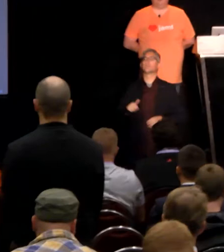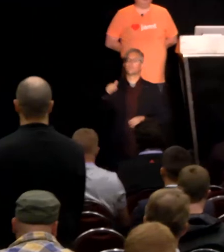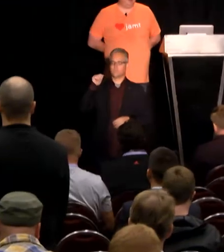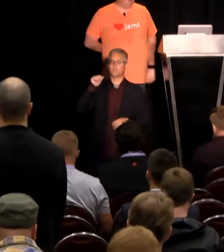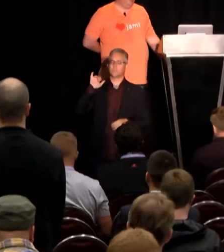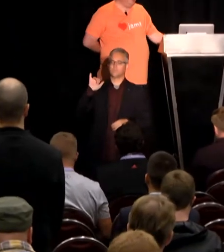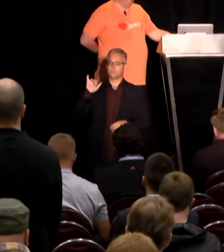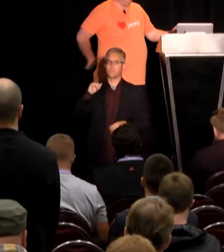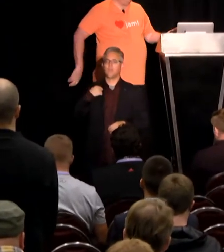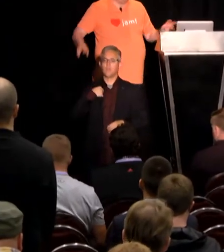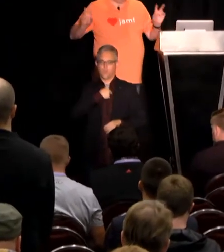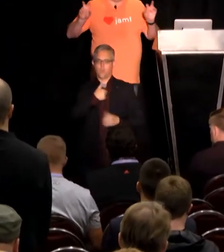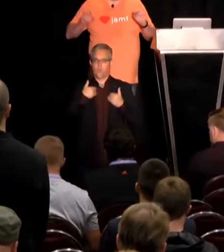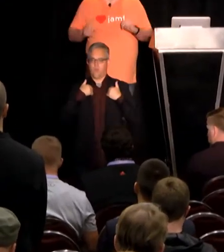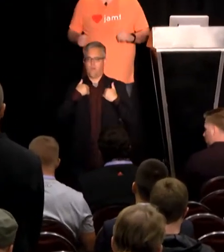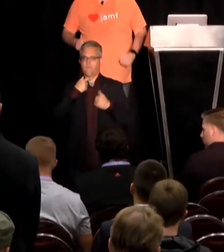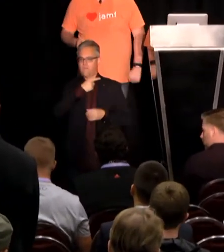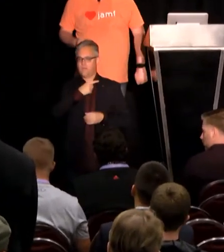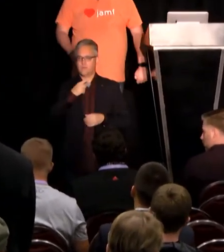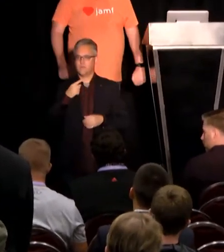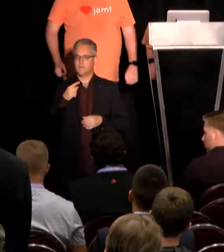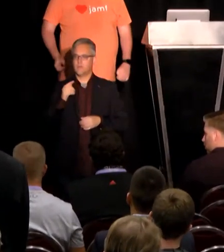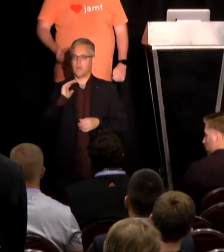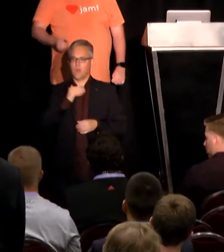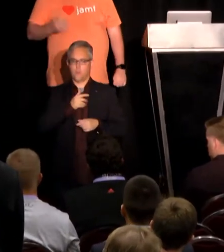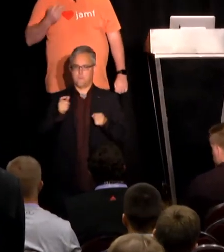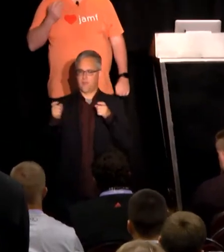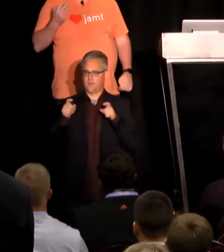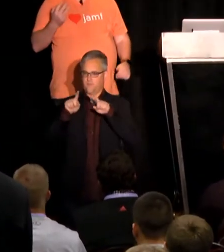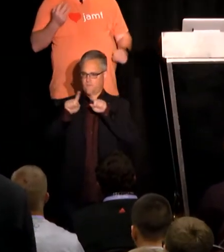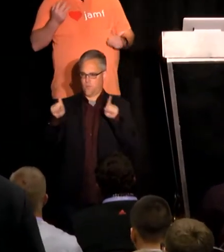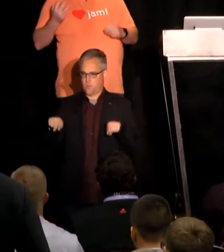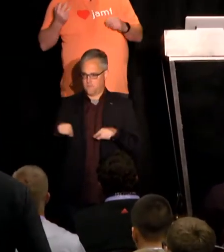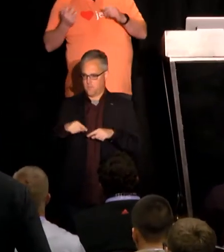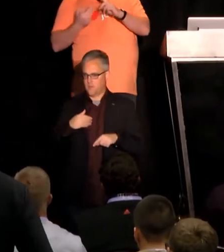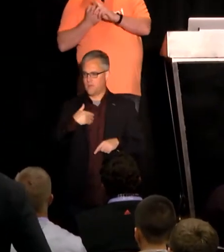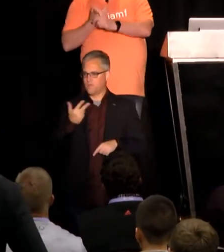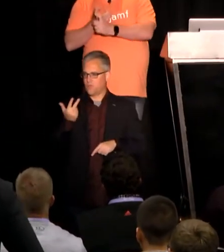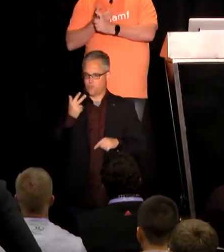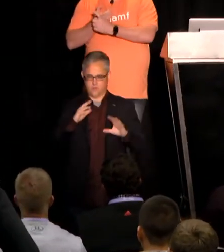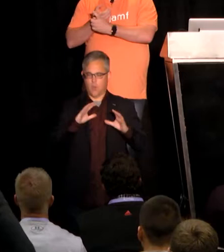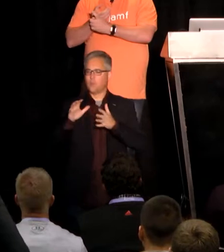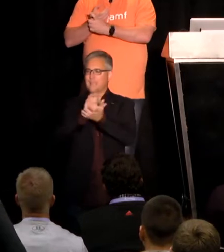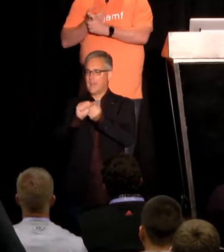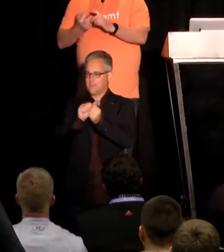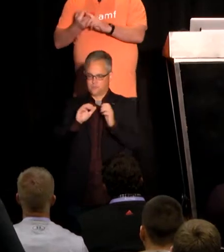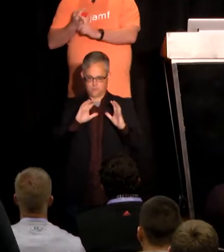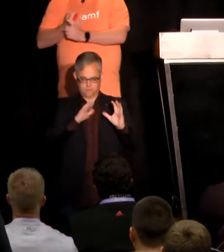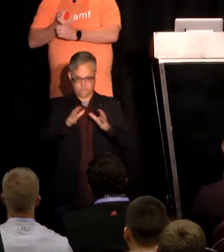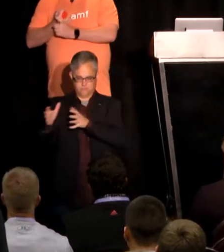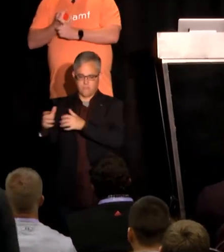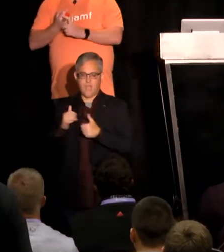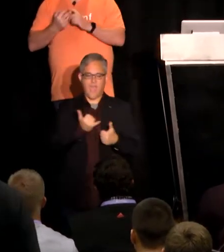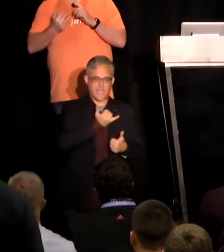if Andy mentioned our pink form or our damage form earlier, there's three classifications of damage: accidental,